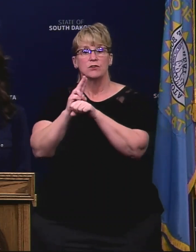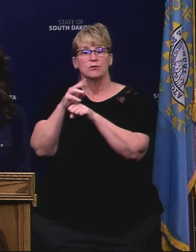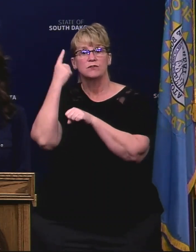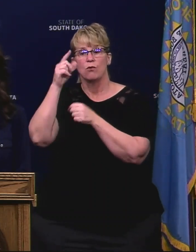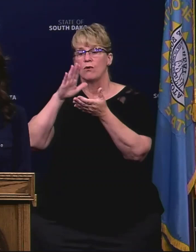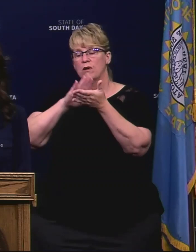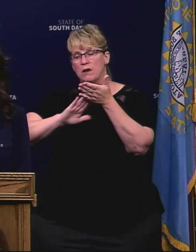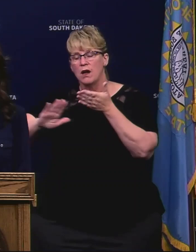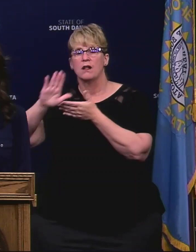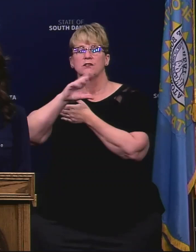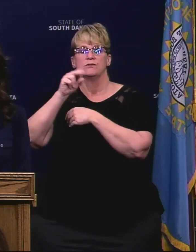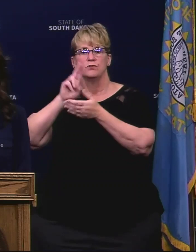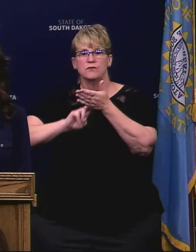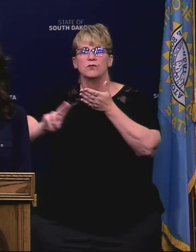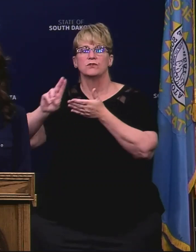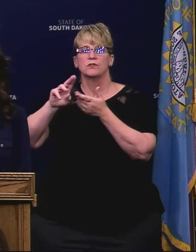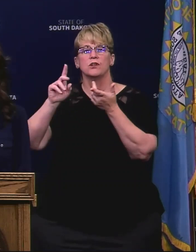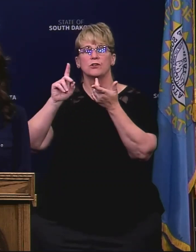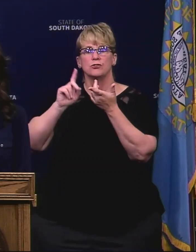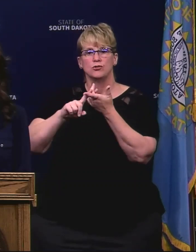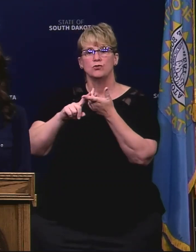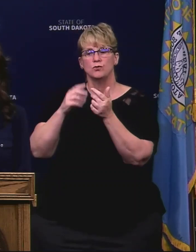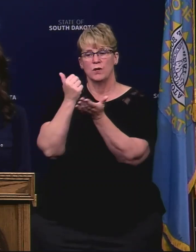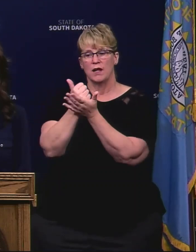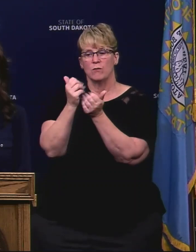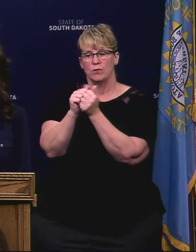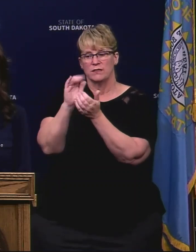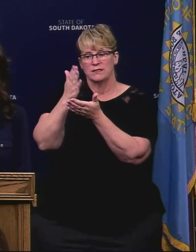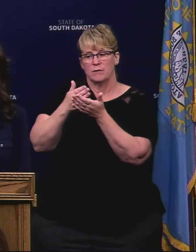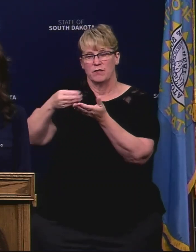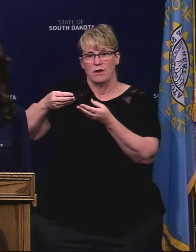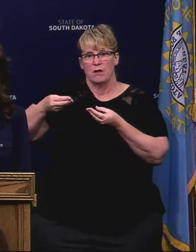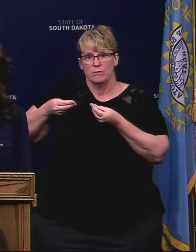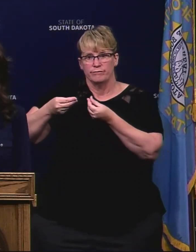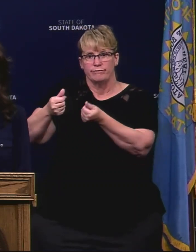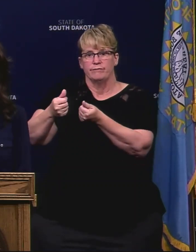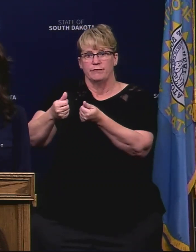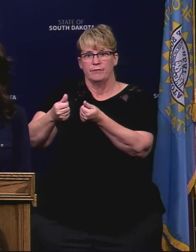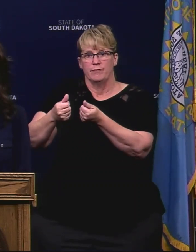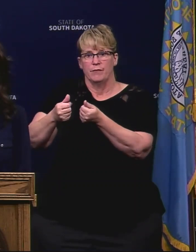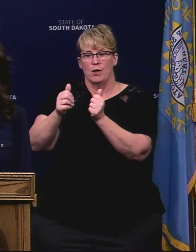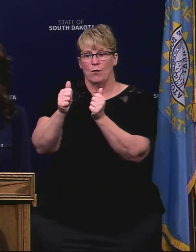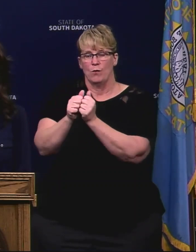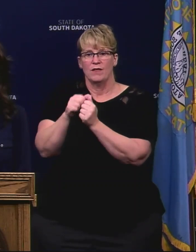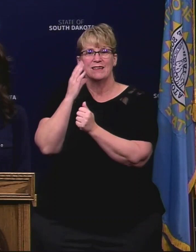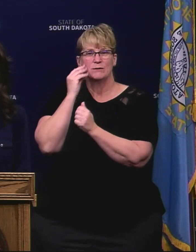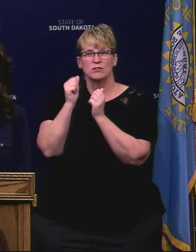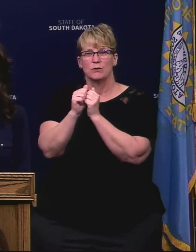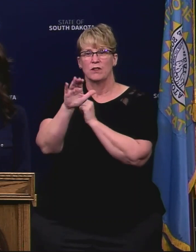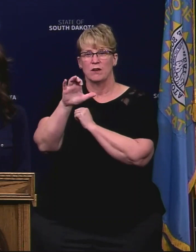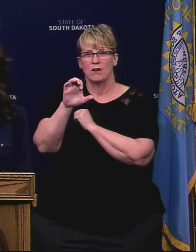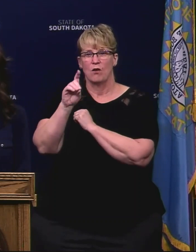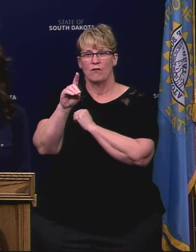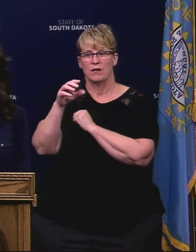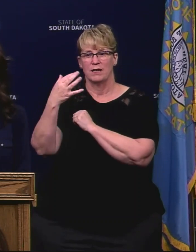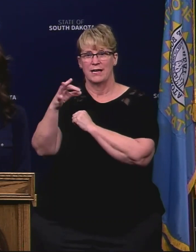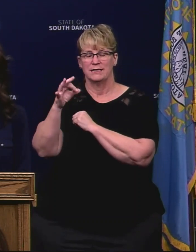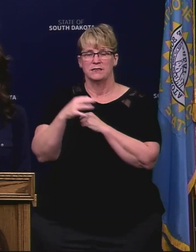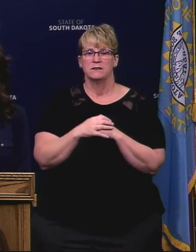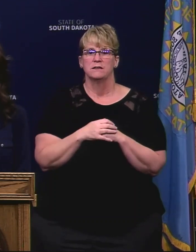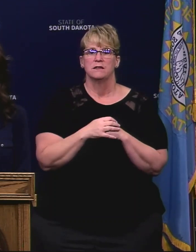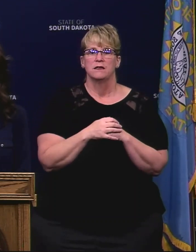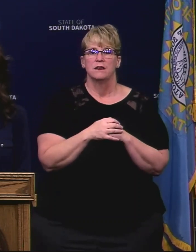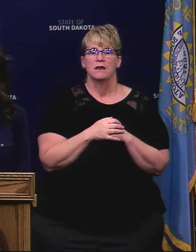our colleges and universities to defray some of their expenses that they incurred due to COVID-19. Tribal and